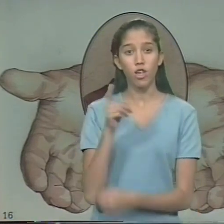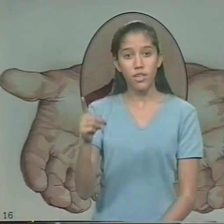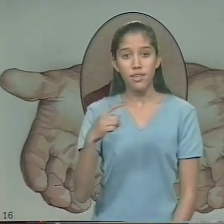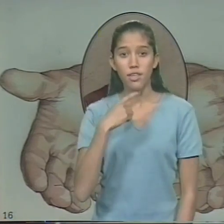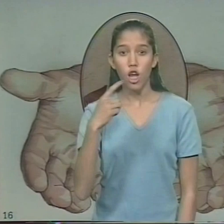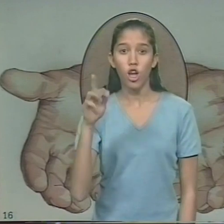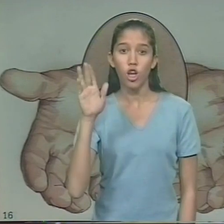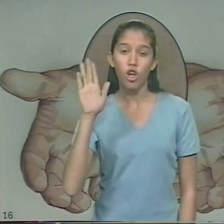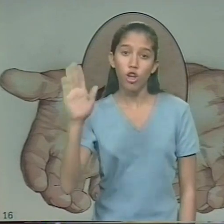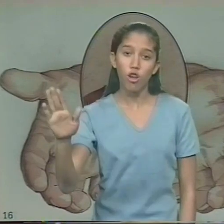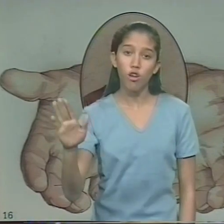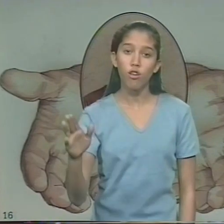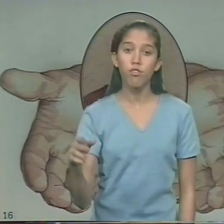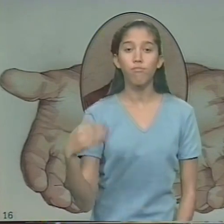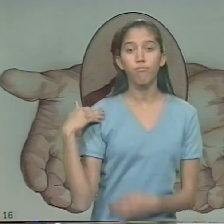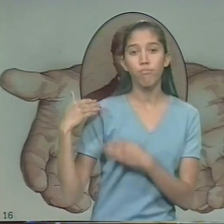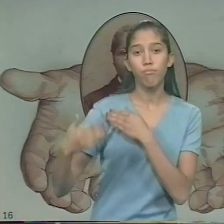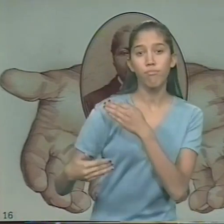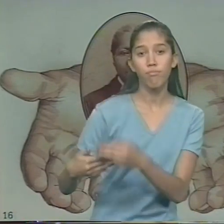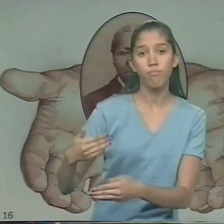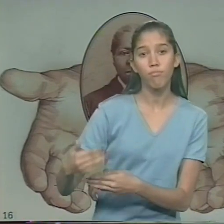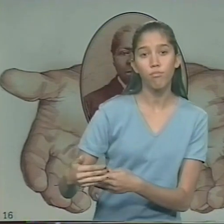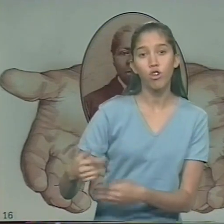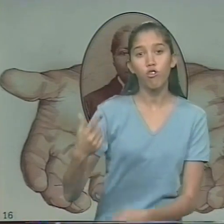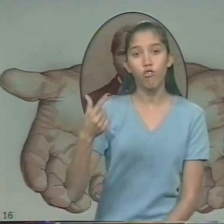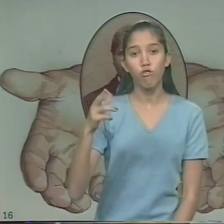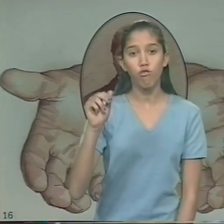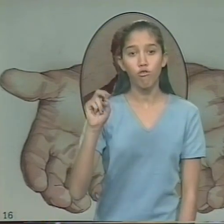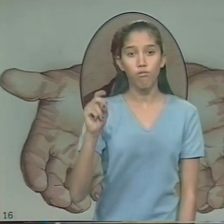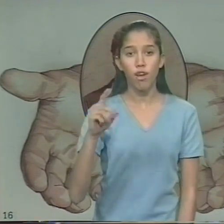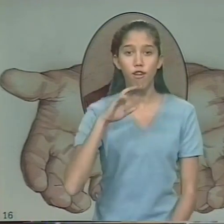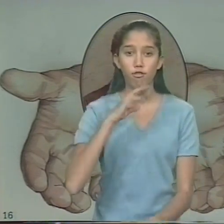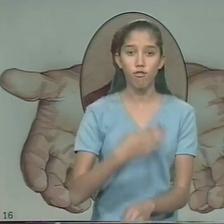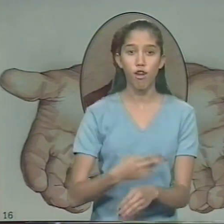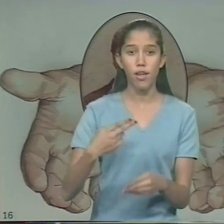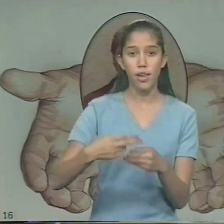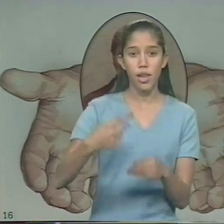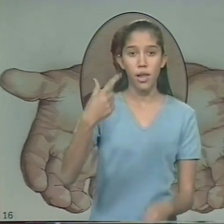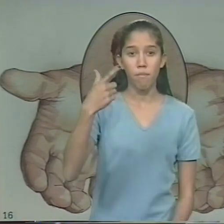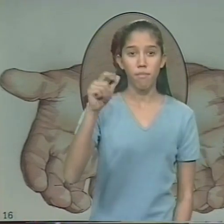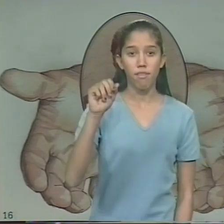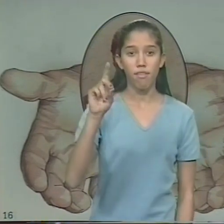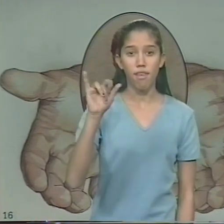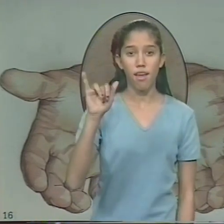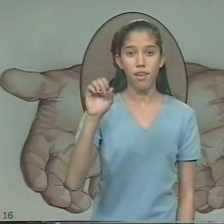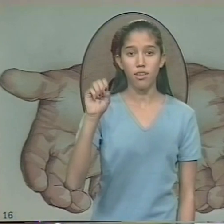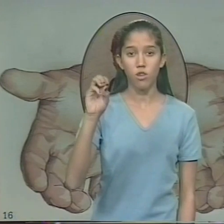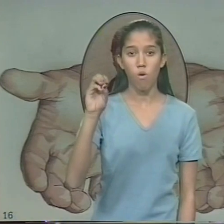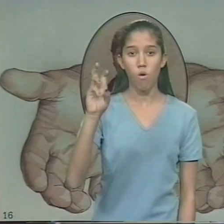Biddy always said, "If you hold your hand closed, nothing good can come in. The